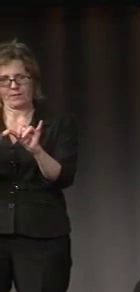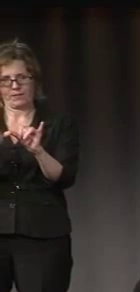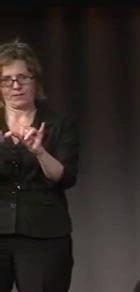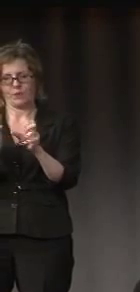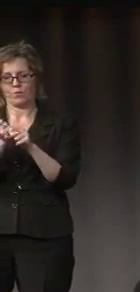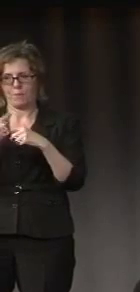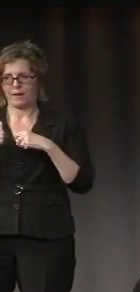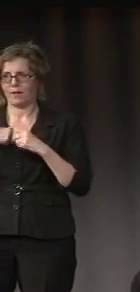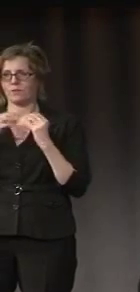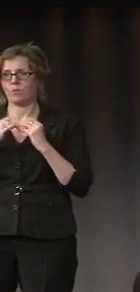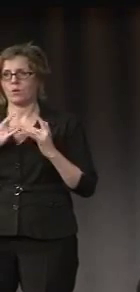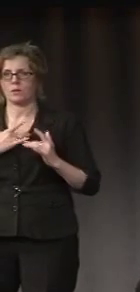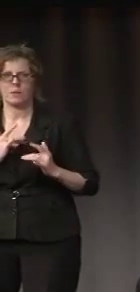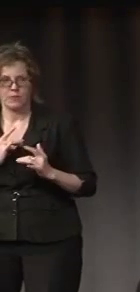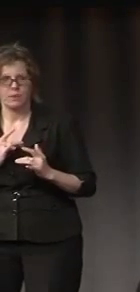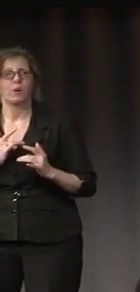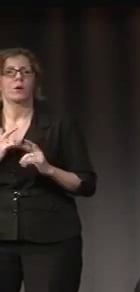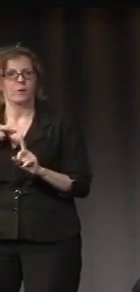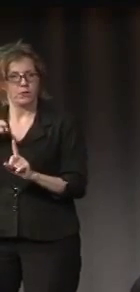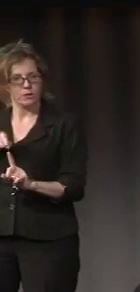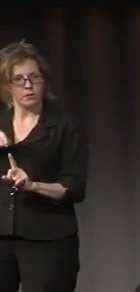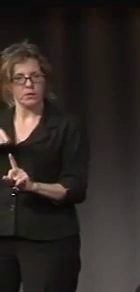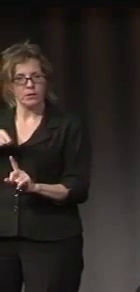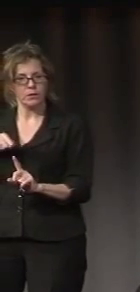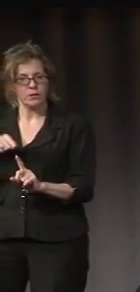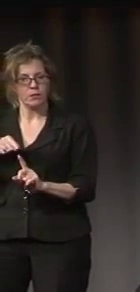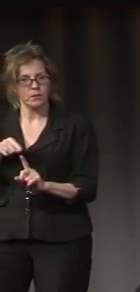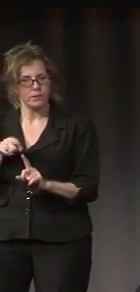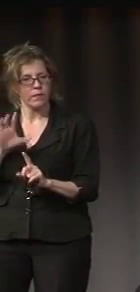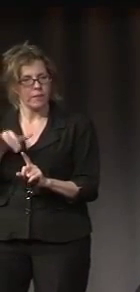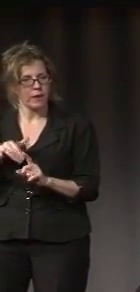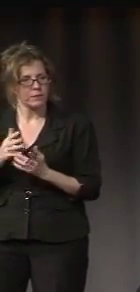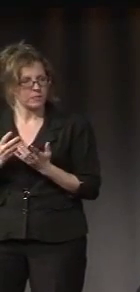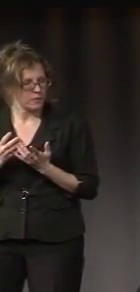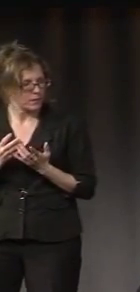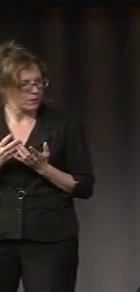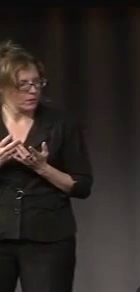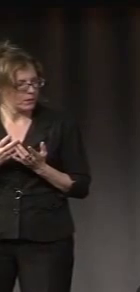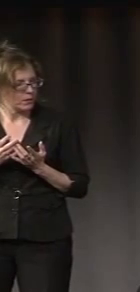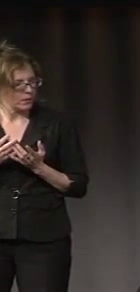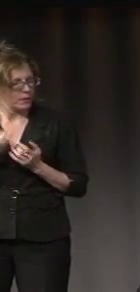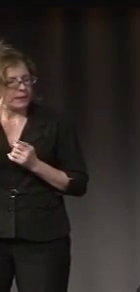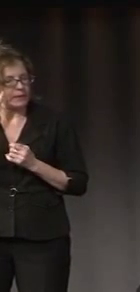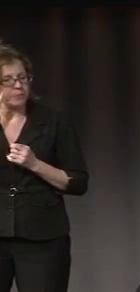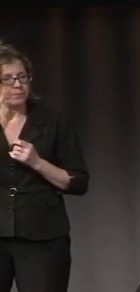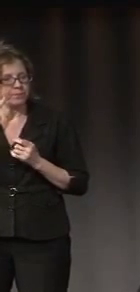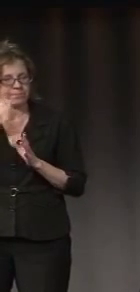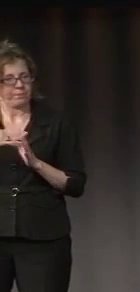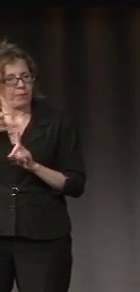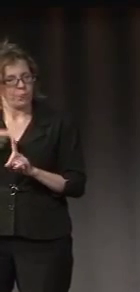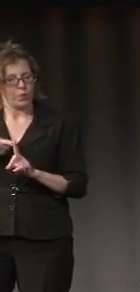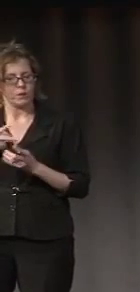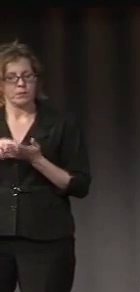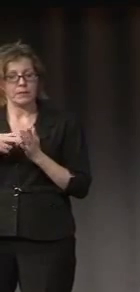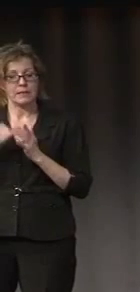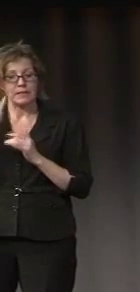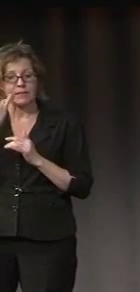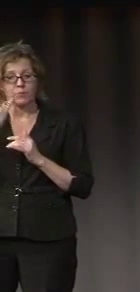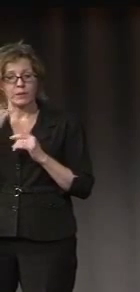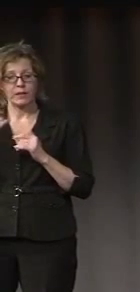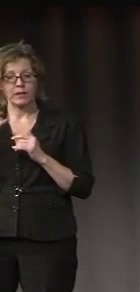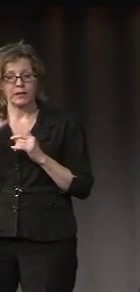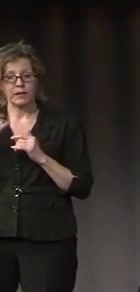sensitive to the. And that's where the cooperation, I think if we divide between those who are